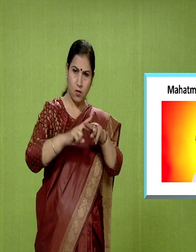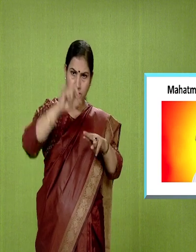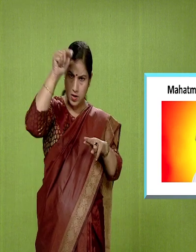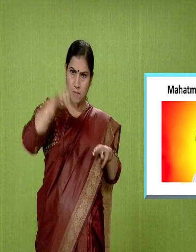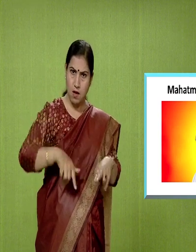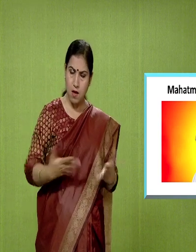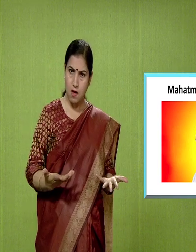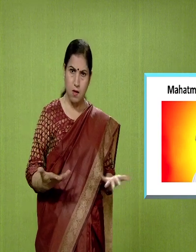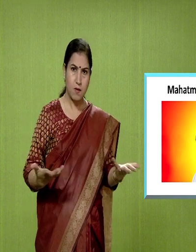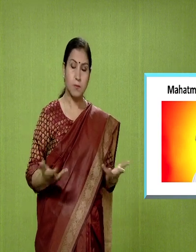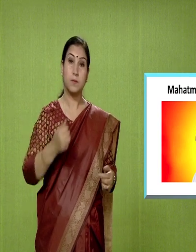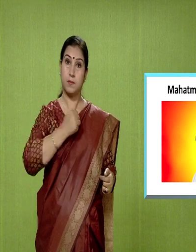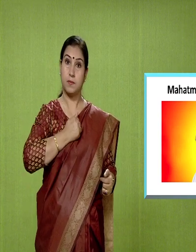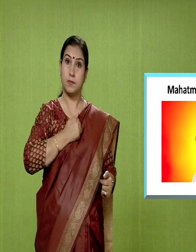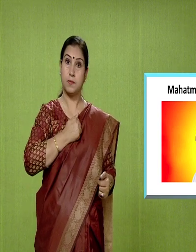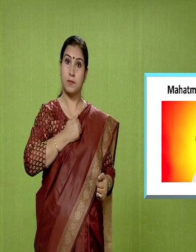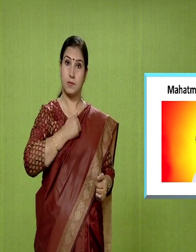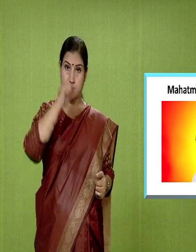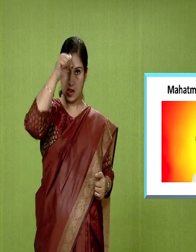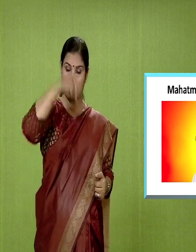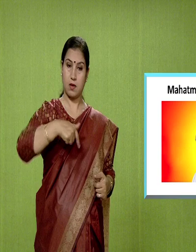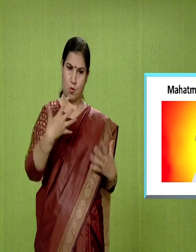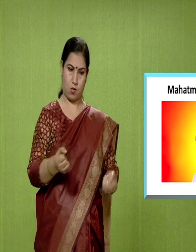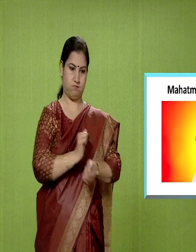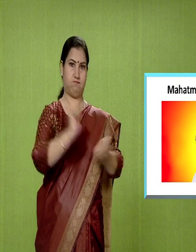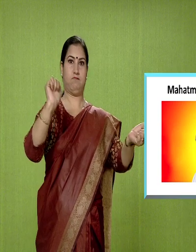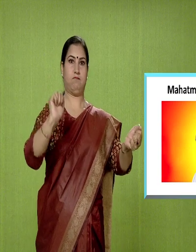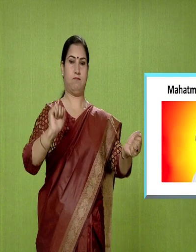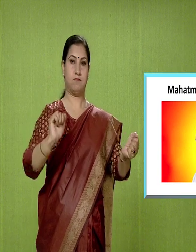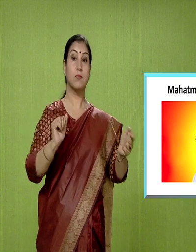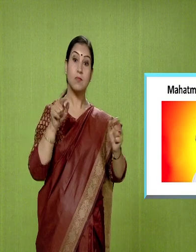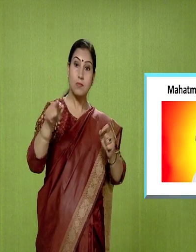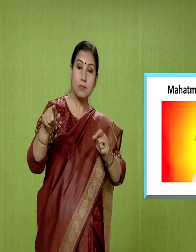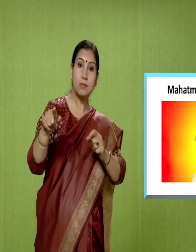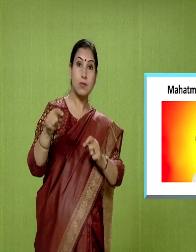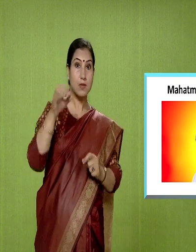Because our country won independence under his leadership.